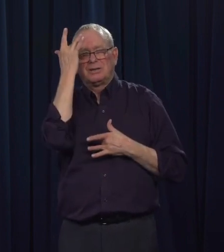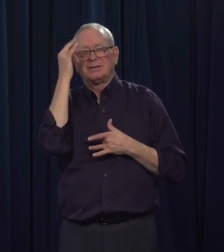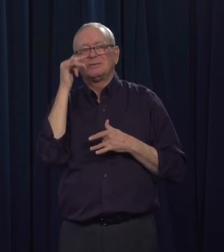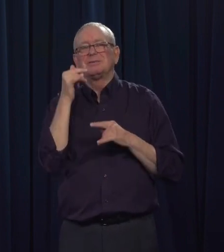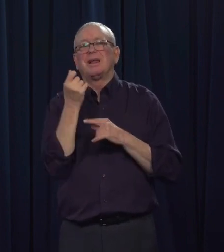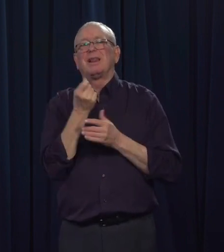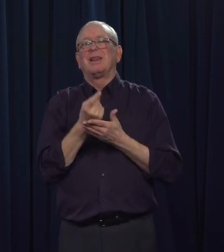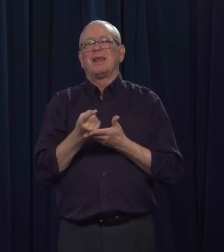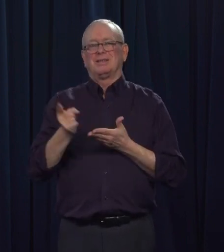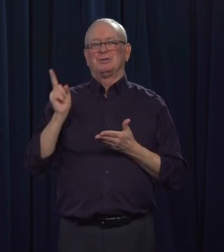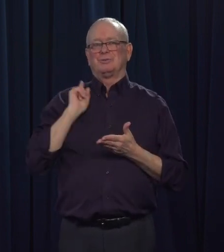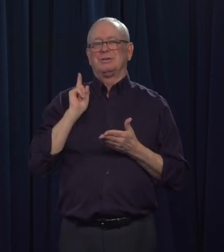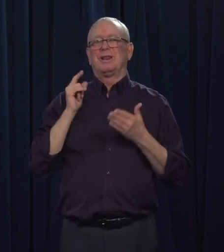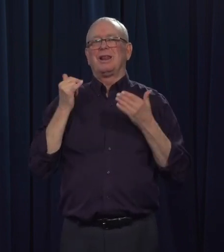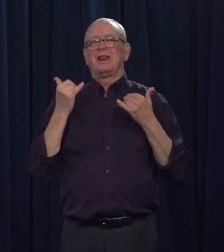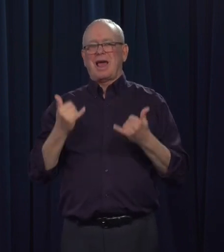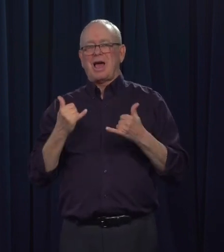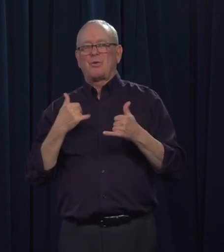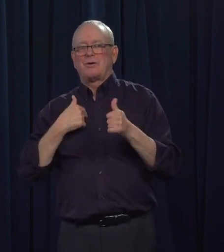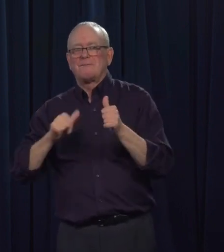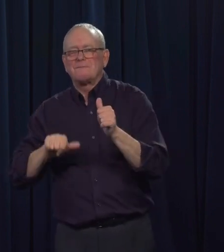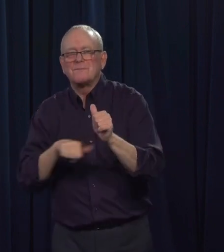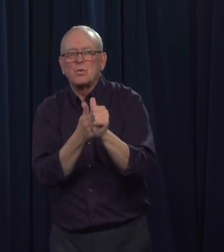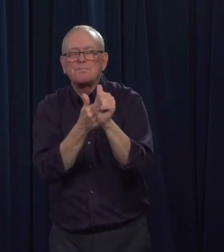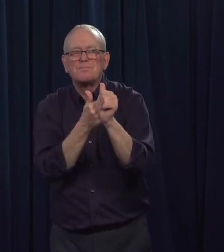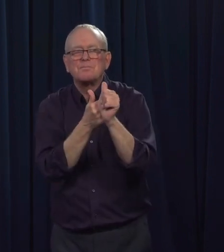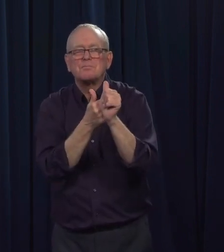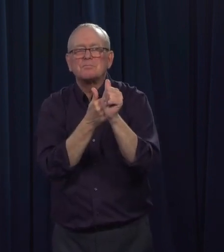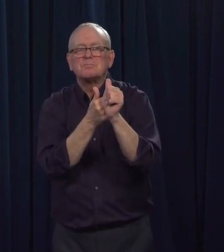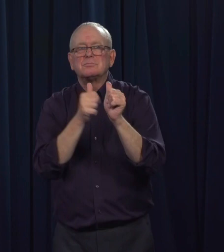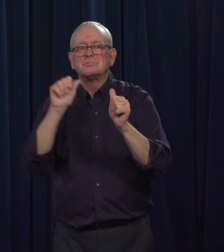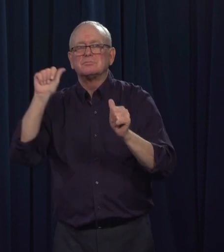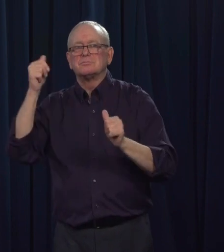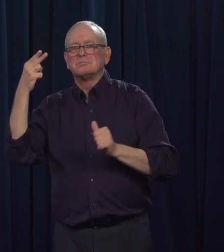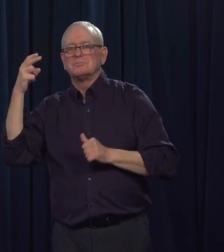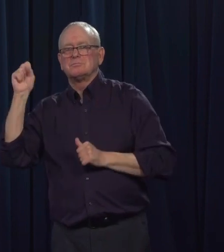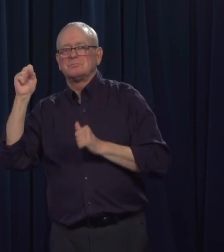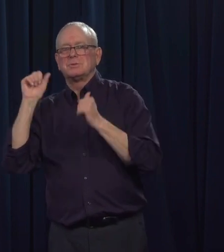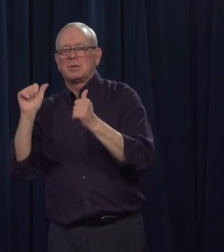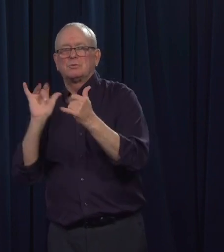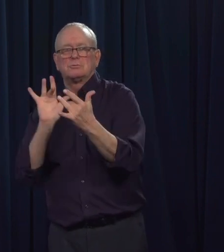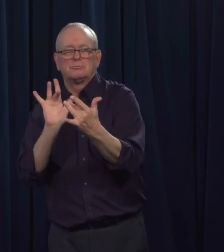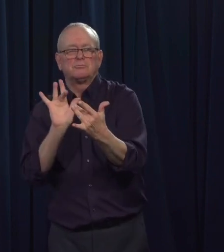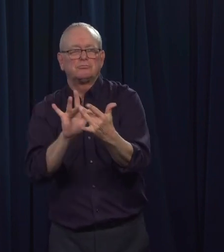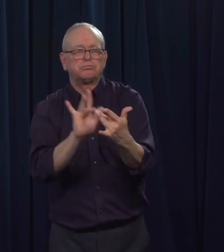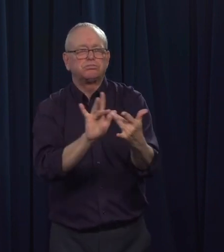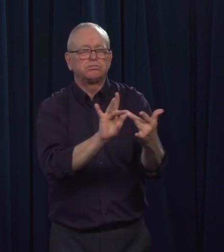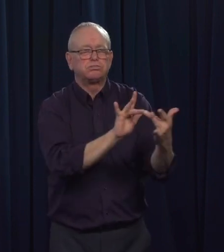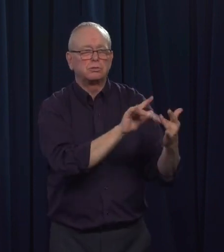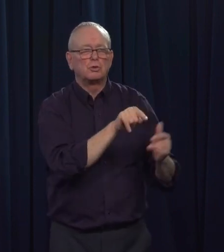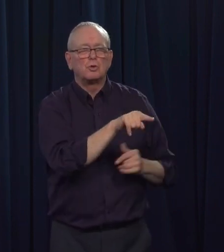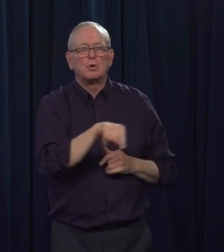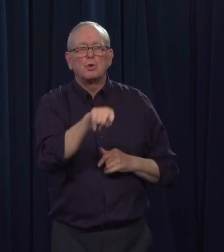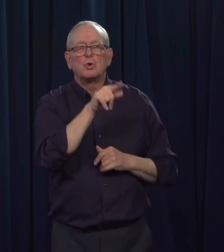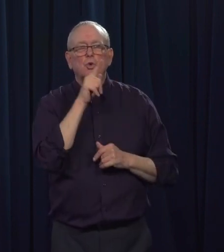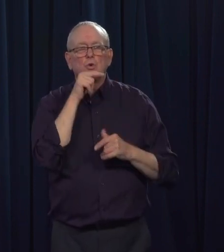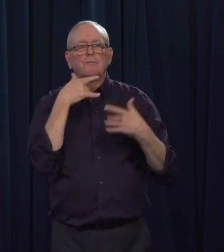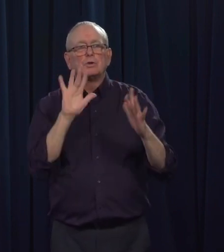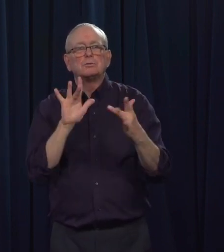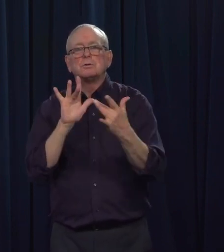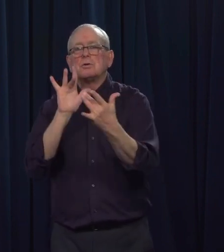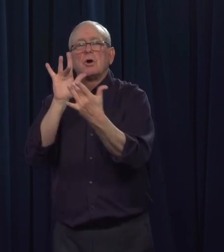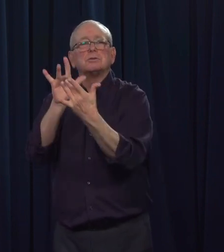follow-up going on of anyone that they were in contact with while they were symptomatic. And that's, again, that typical public health contact. Some of